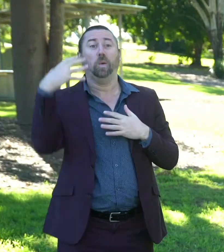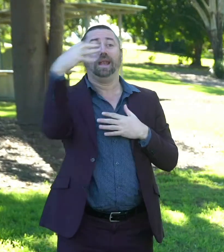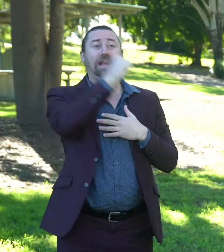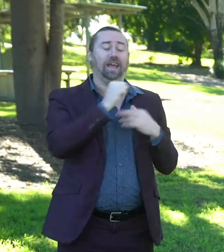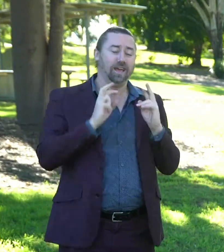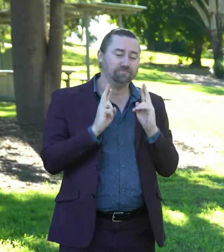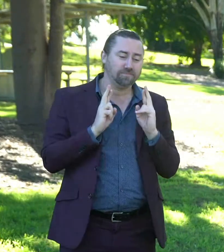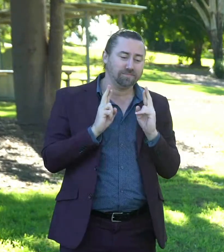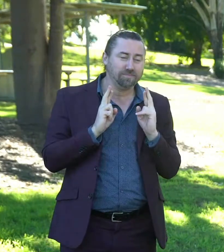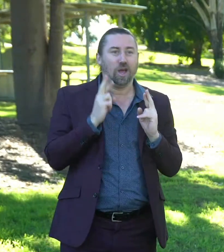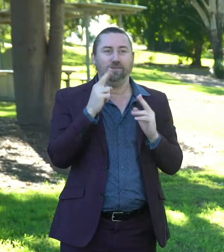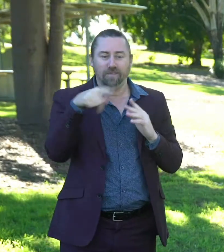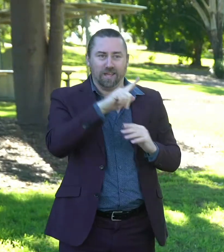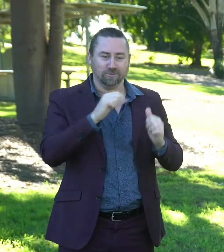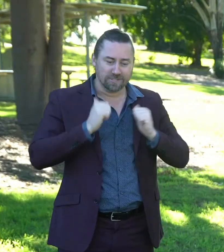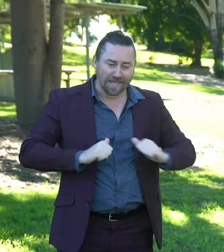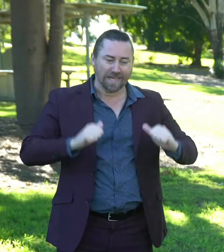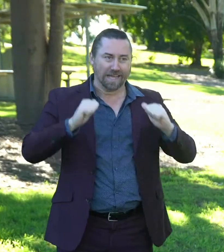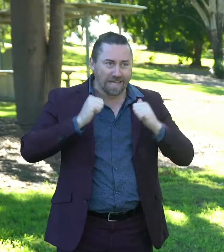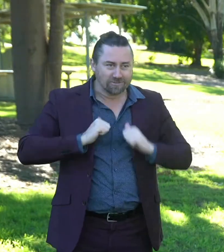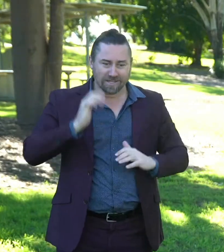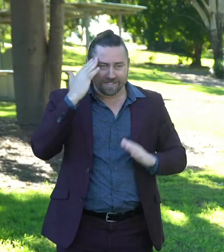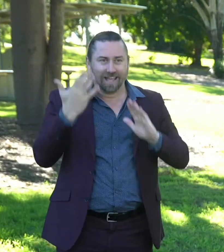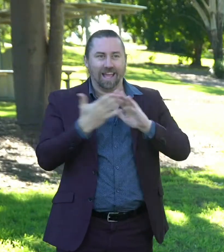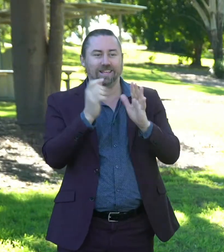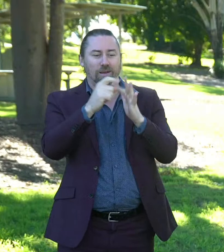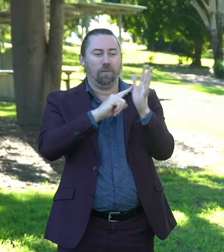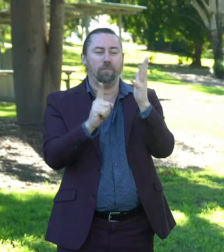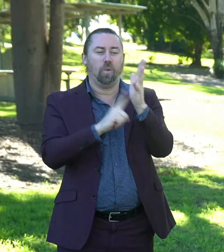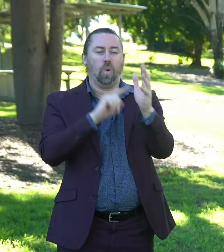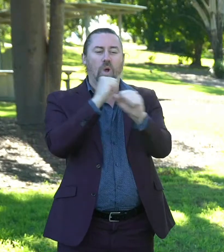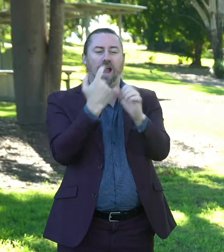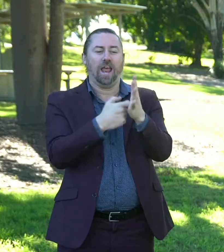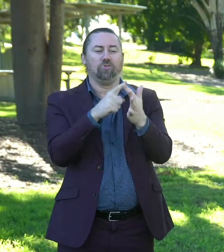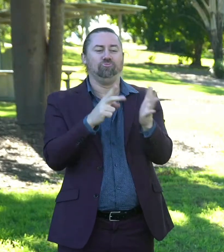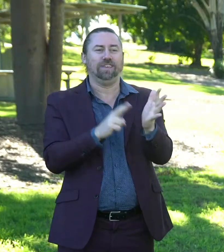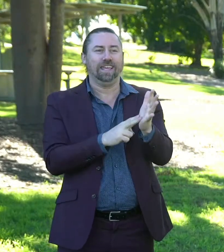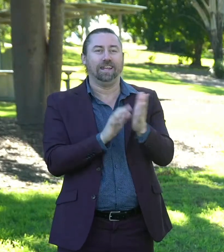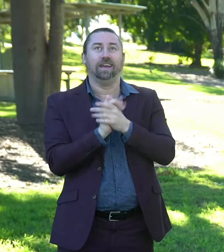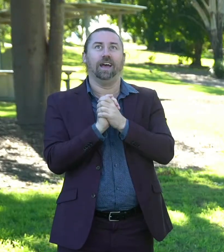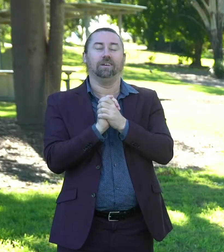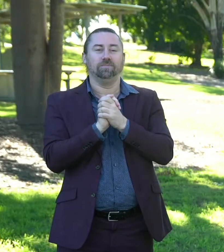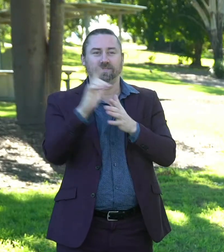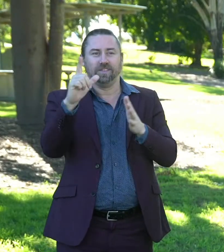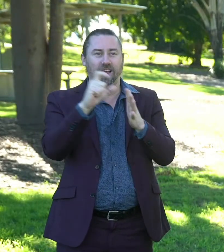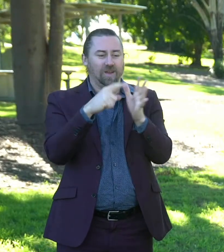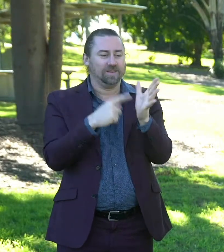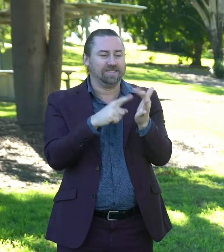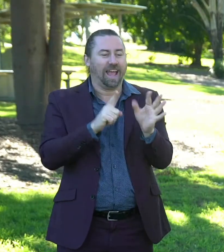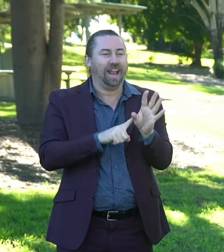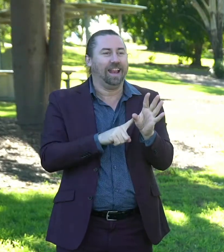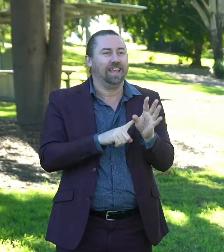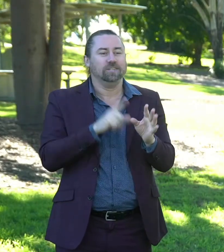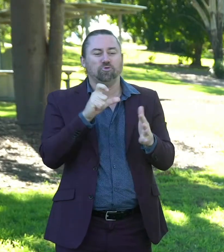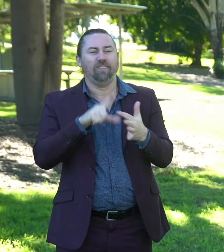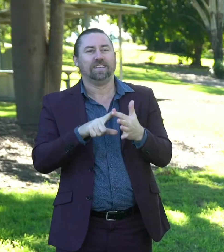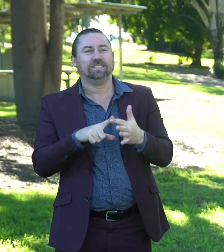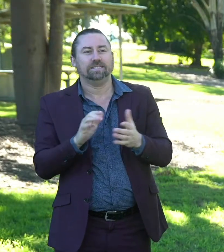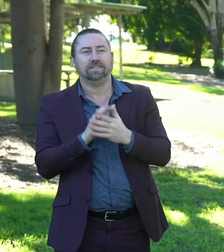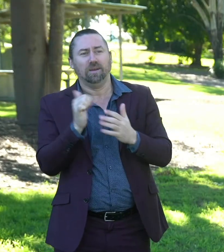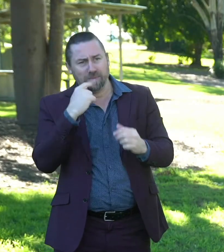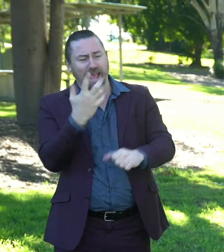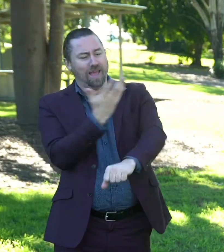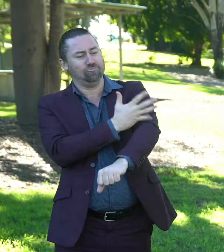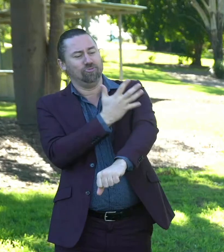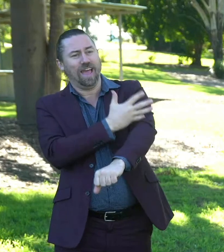hopefully they've all been training very hard under Greenie. So best of luck to Daly and everyone else there, and please do Queensland